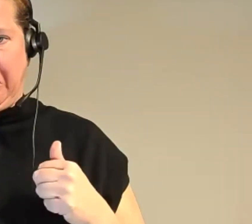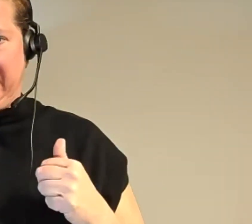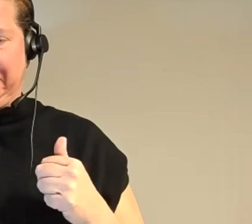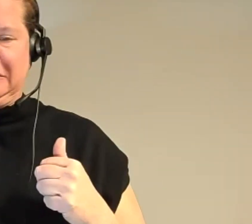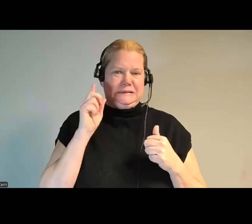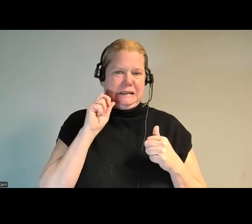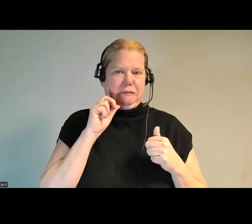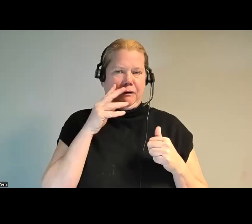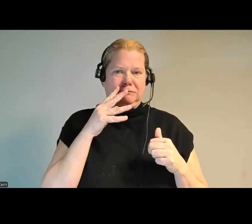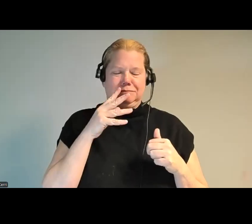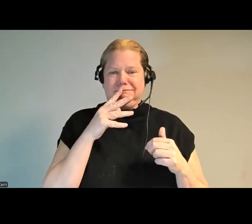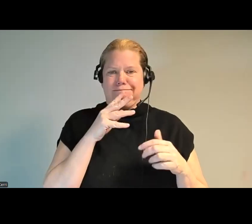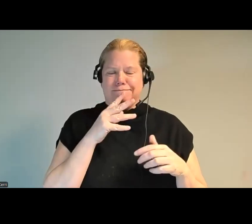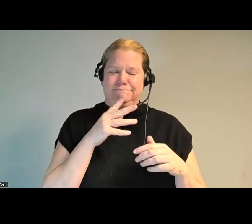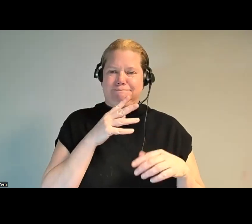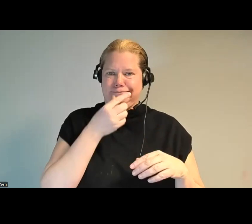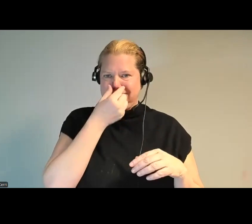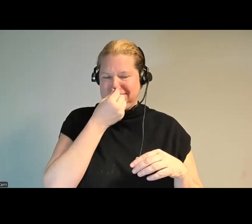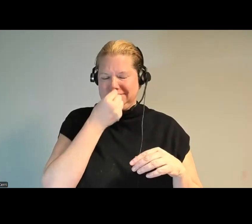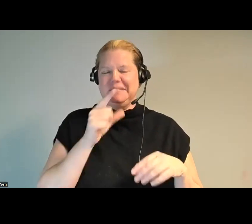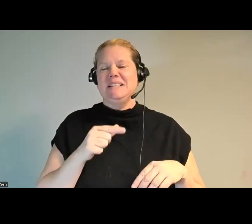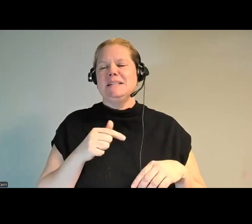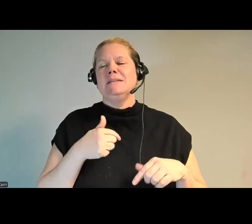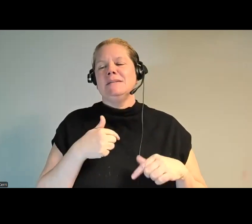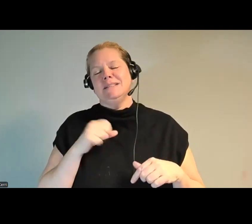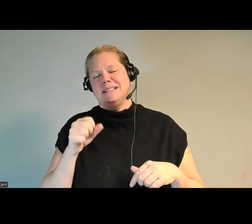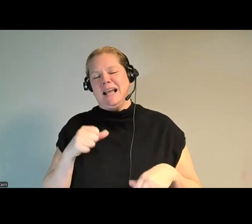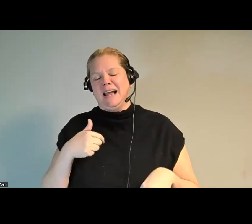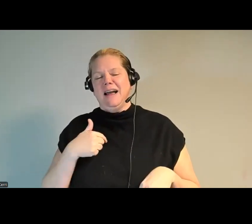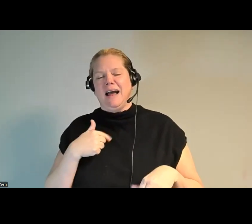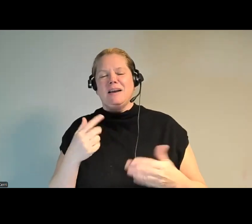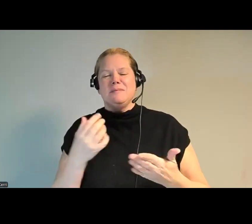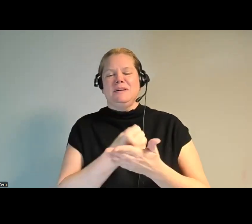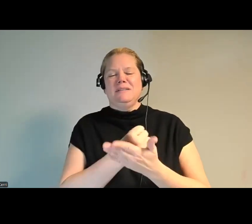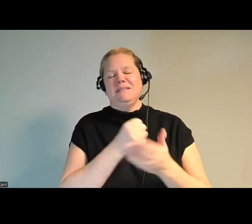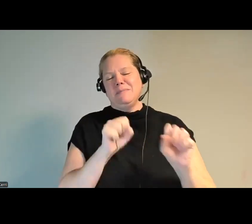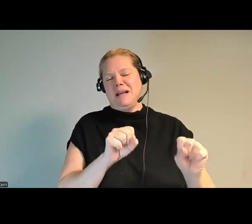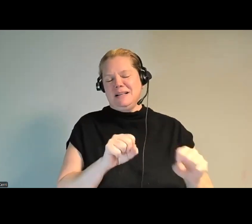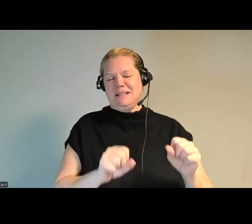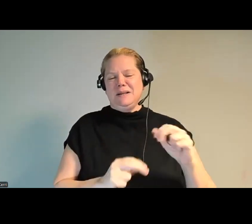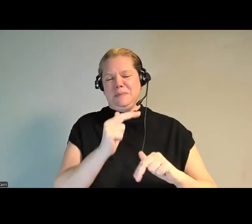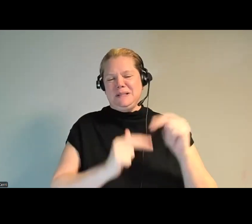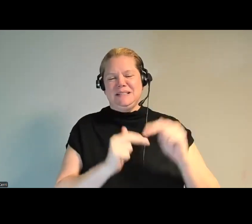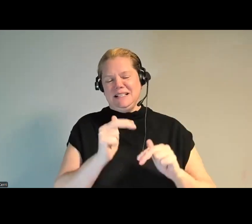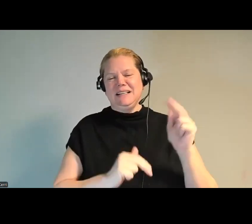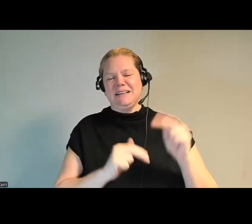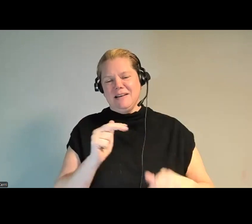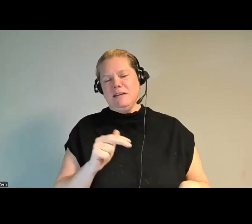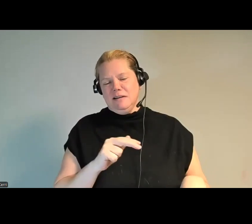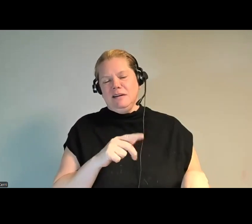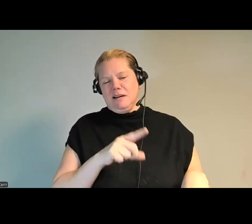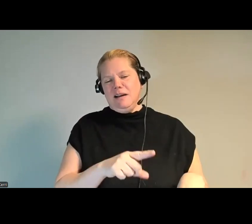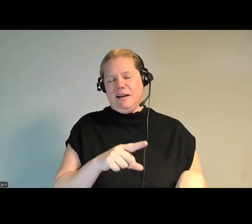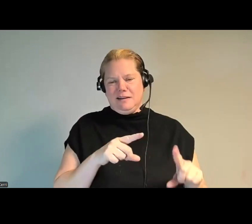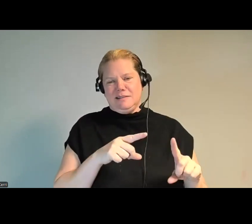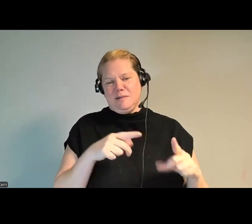So yes, my name is Lisa Rangeli. I'm Director of Assessment and Capacity Building at the Public Health Institute. So I'm here wearing